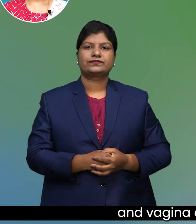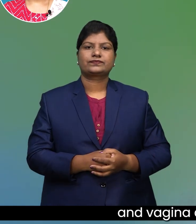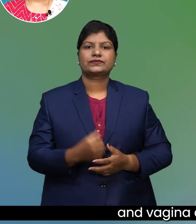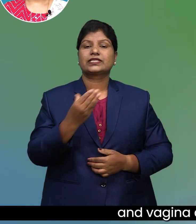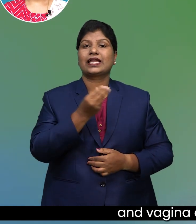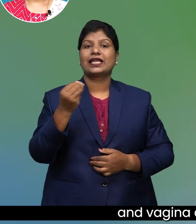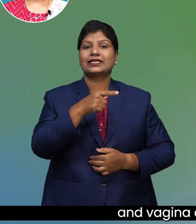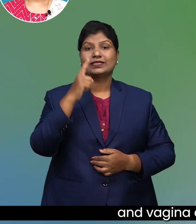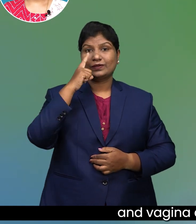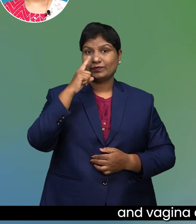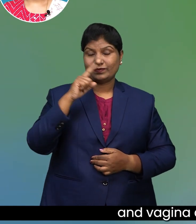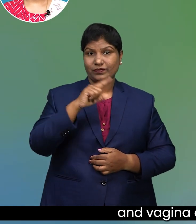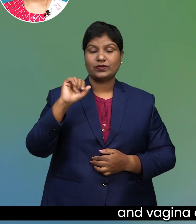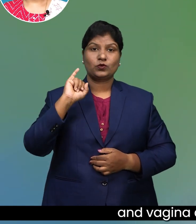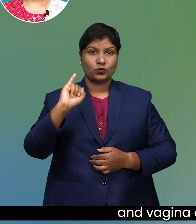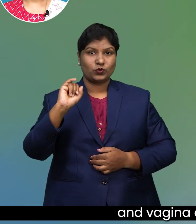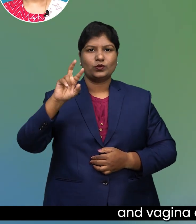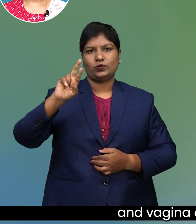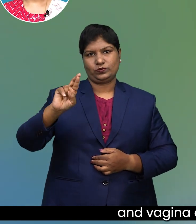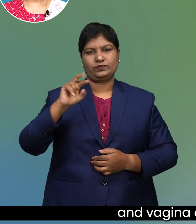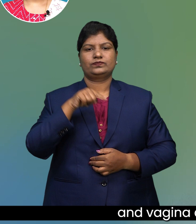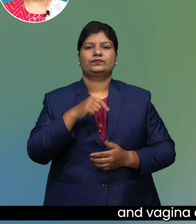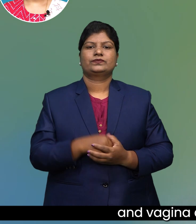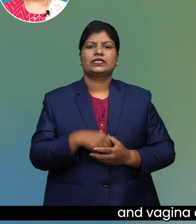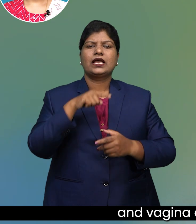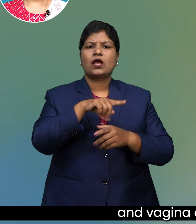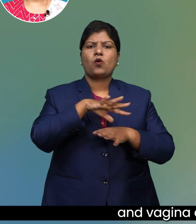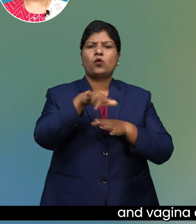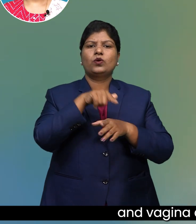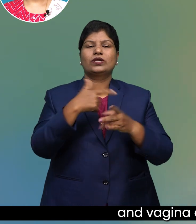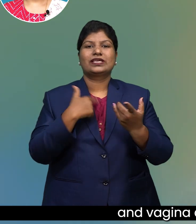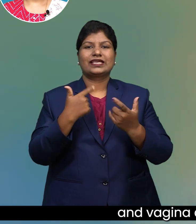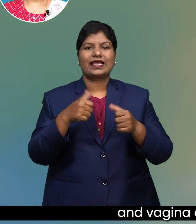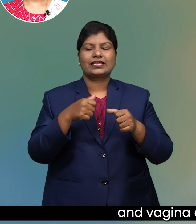and vagina are the accessory organs.